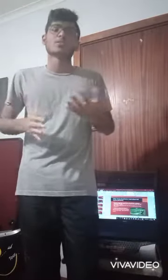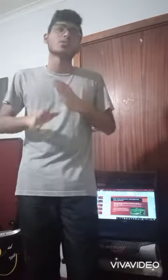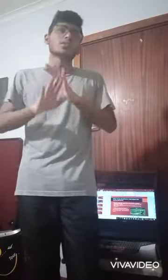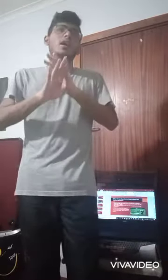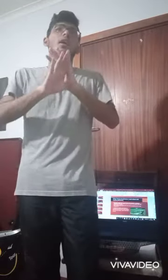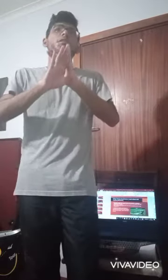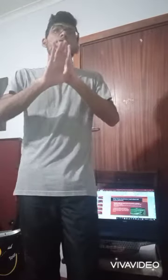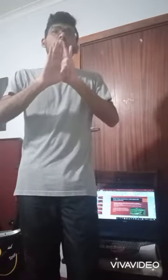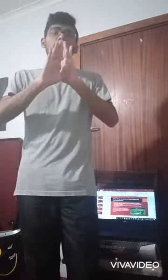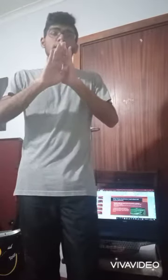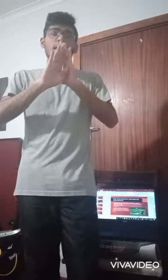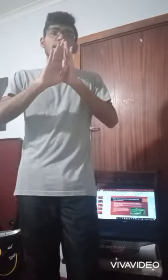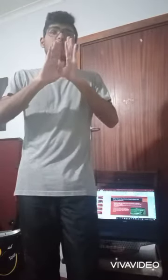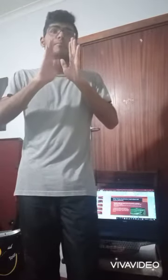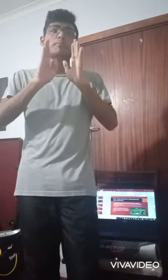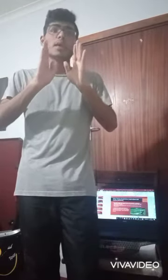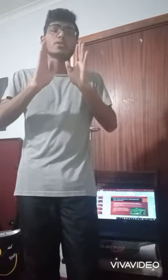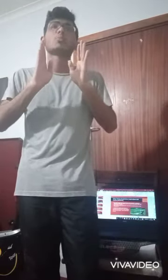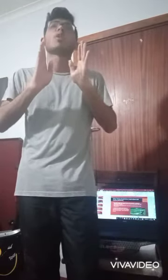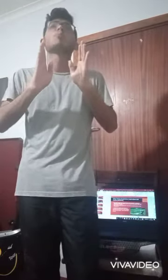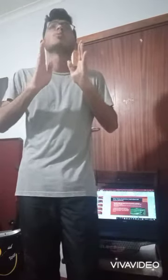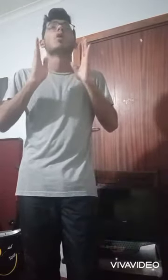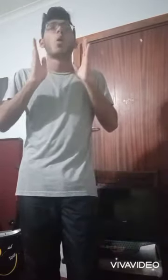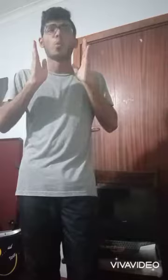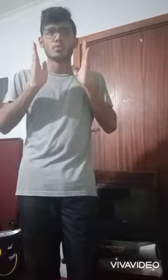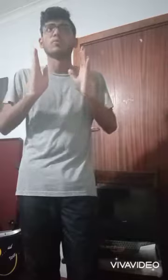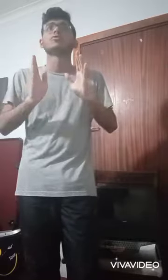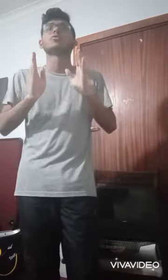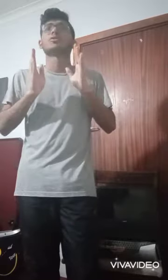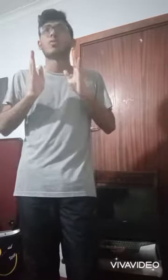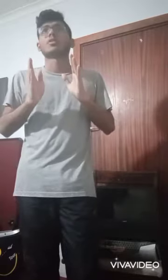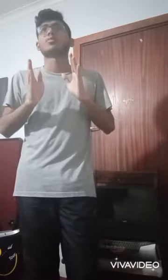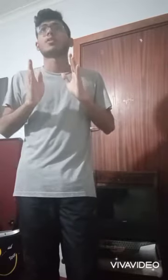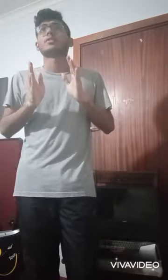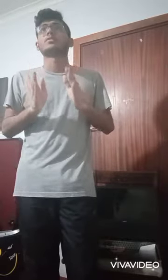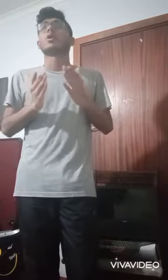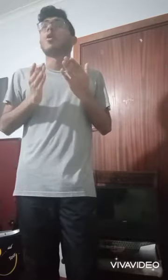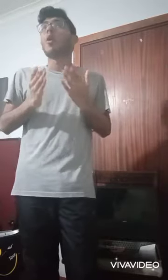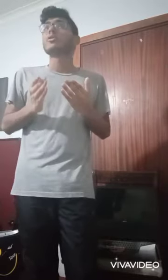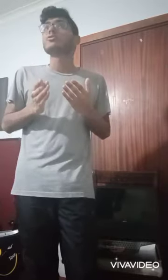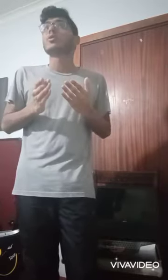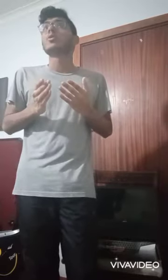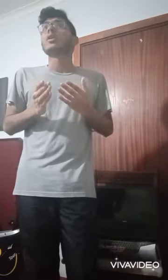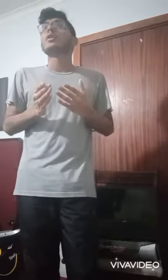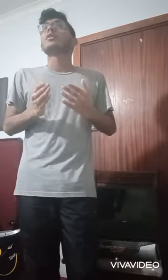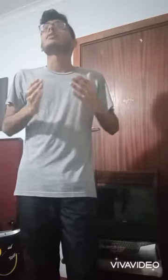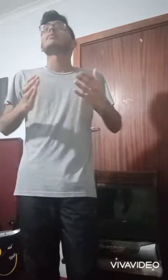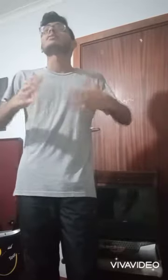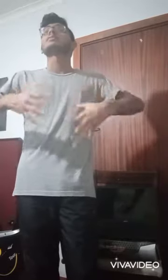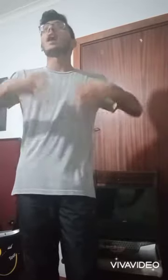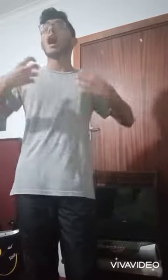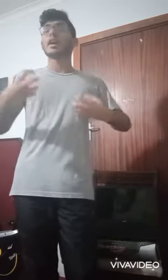there is a major problem with pollution in water bodies. Also, it makes it harder